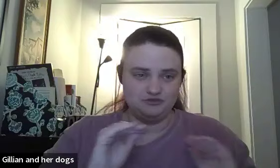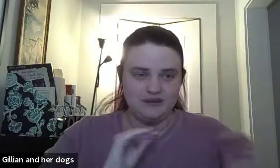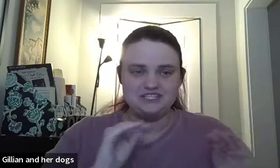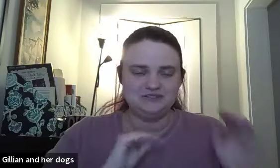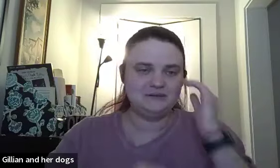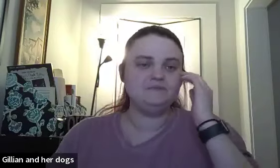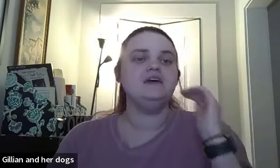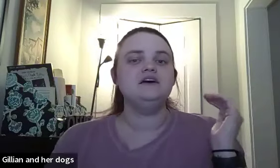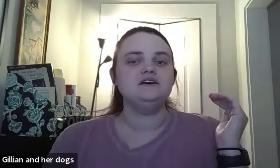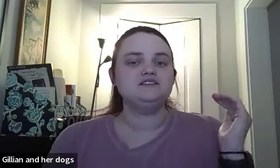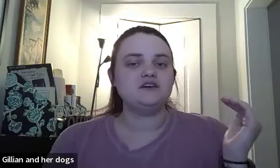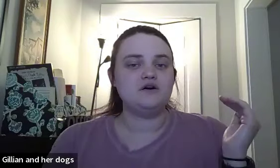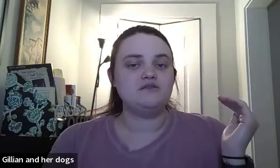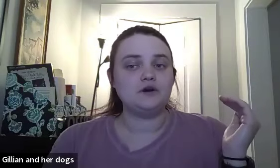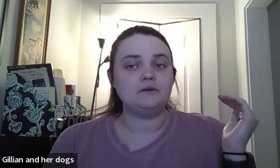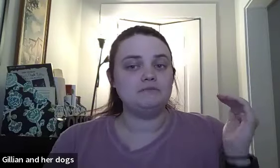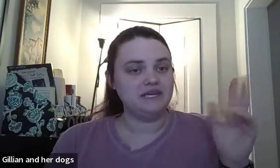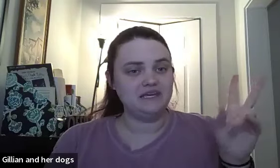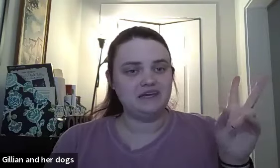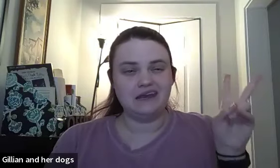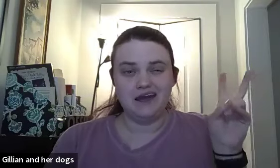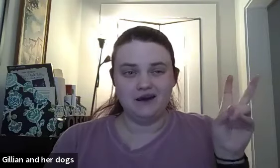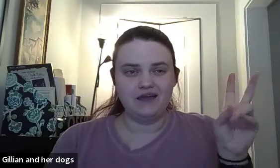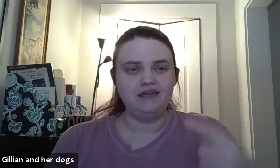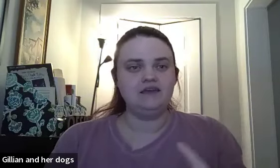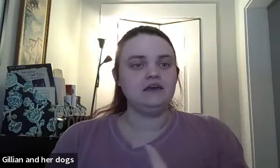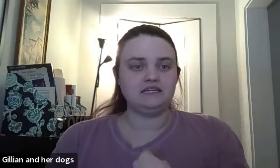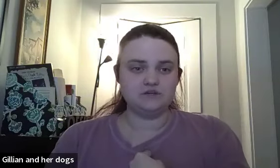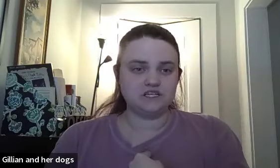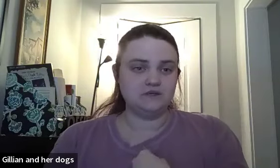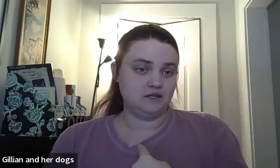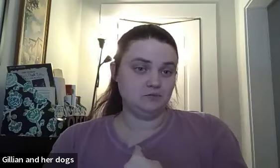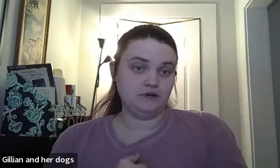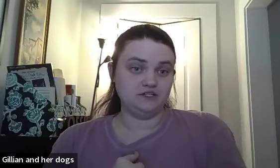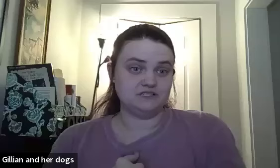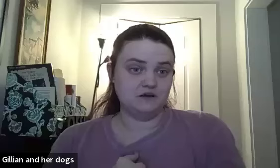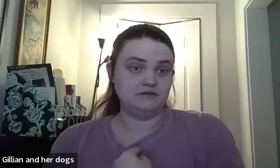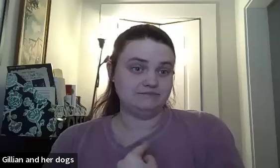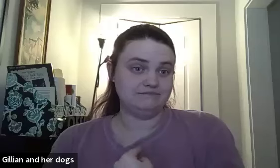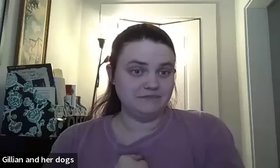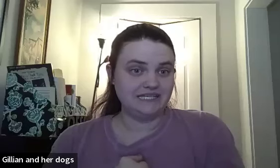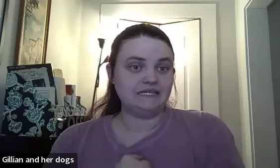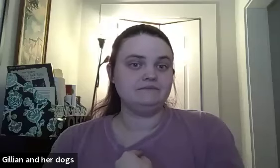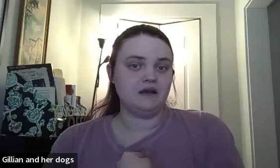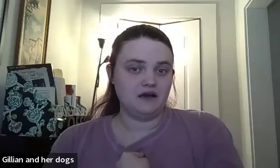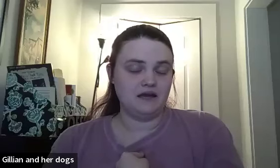little direction to it. So for me and I, it's always going to be like you point to yourself, like me,